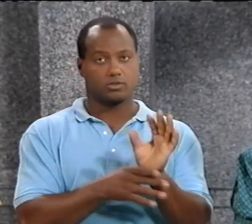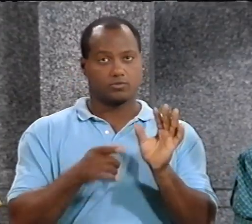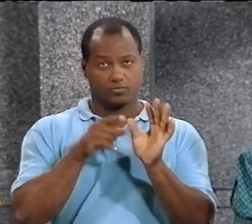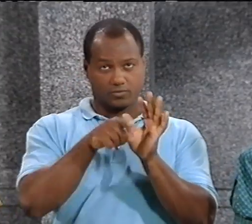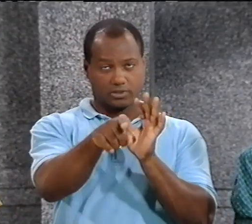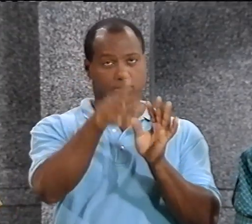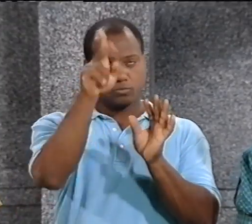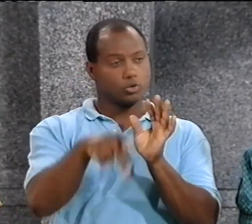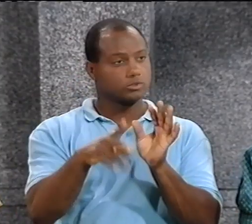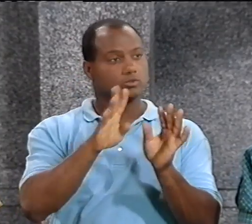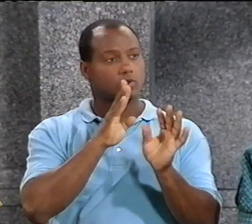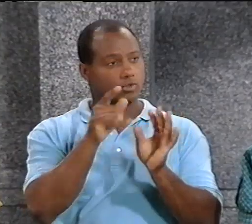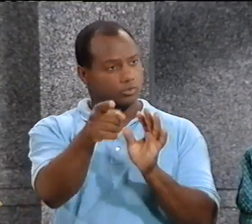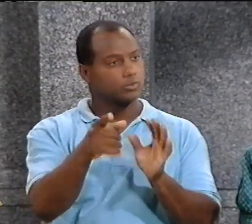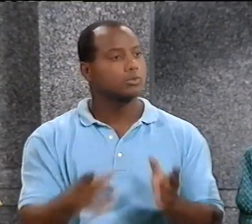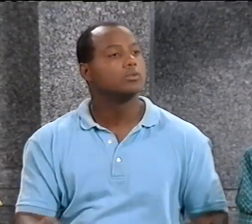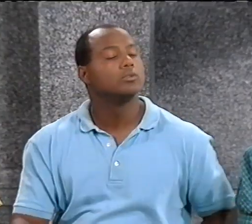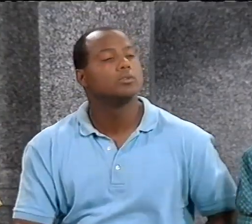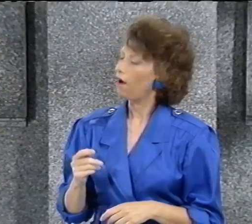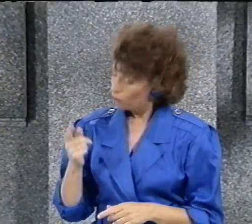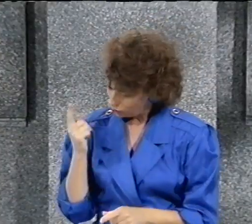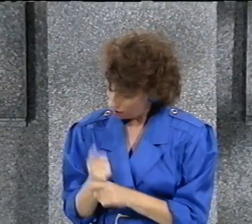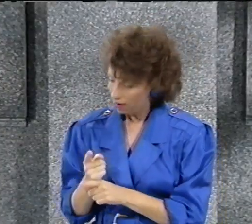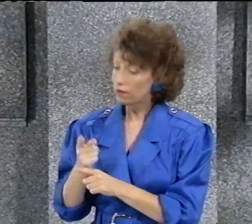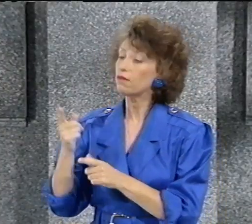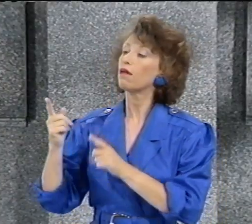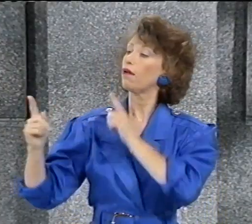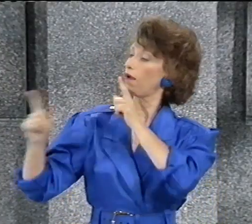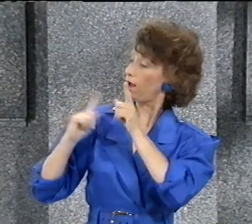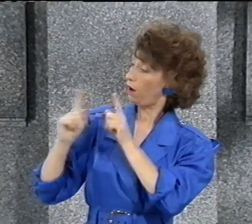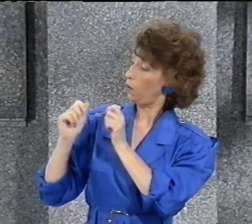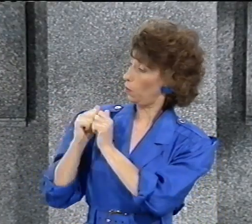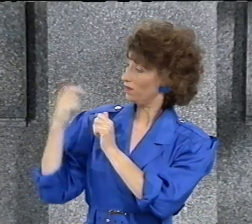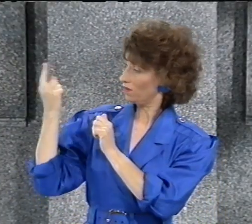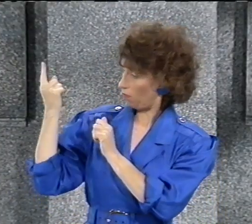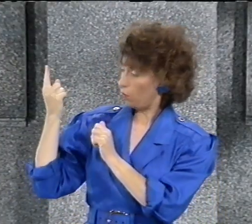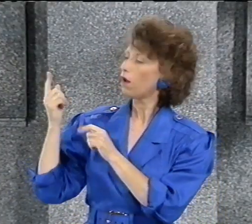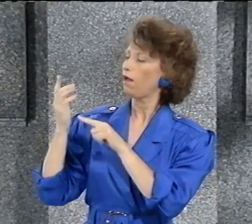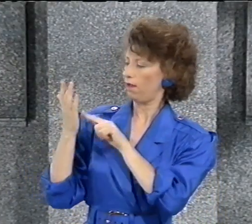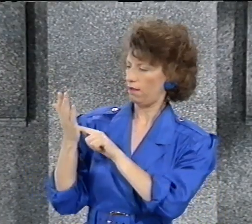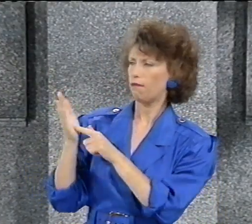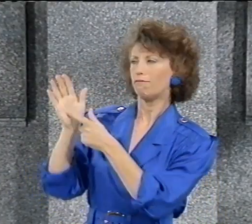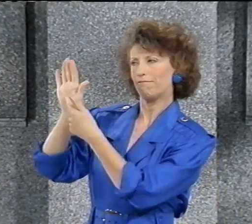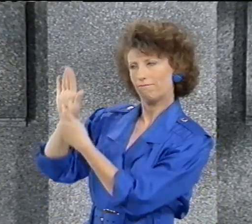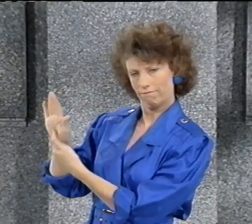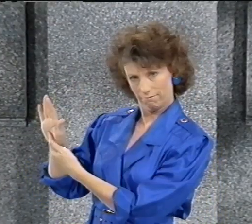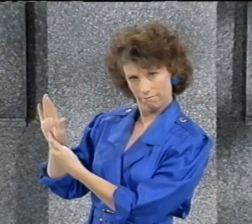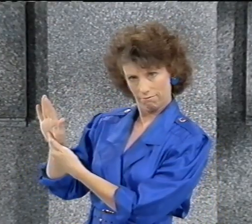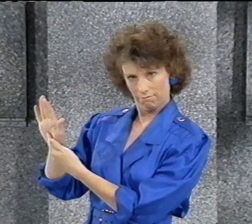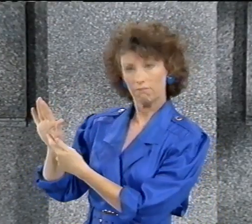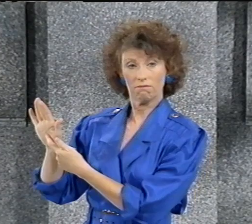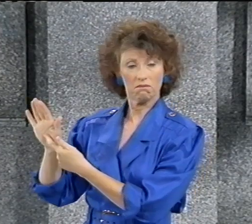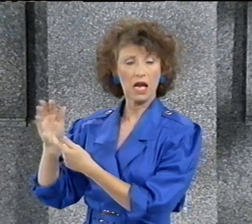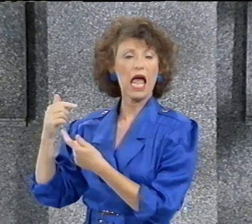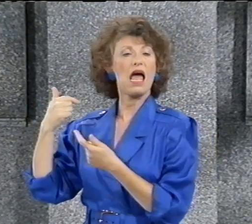palm faces the person you're talking to. Right. In conversation with someone, your palm generally faces that